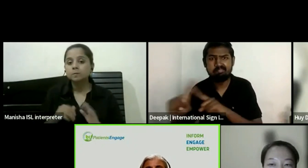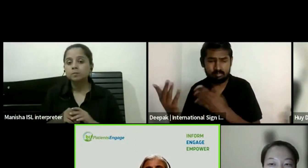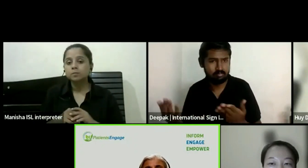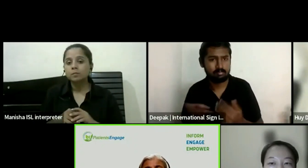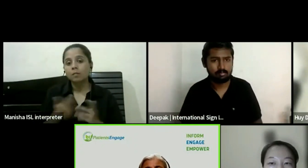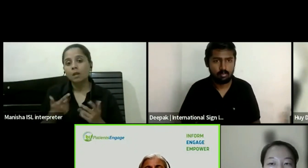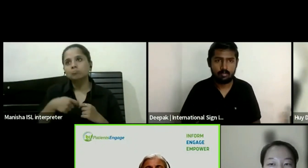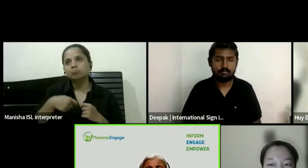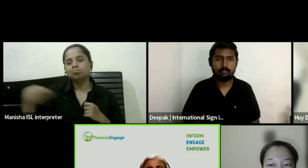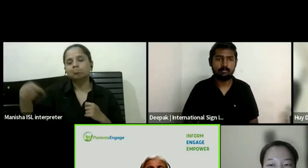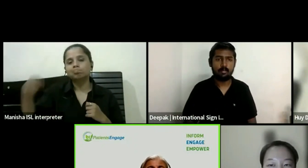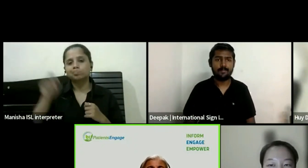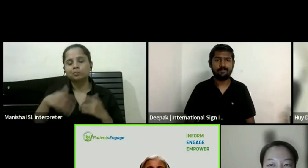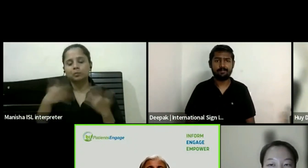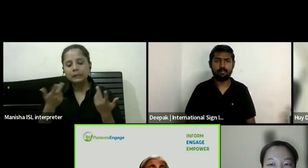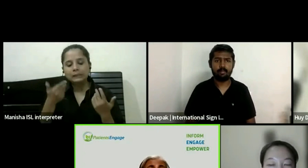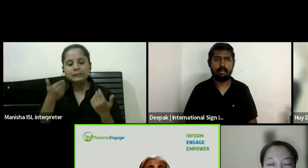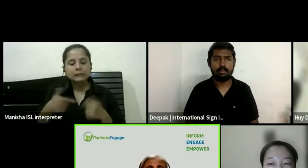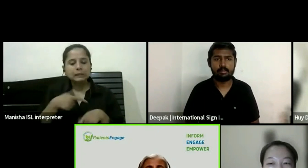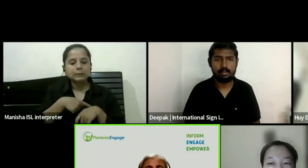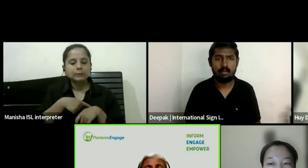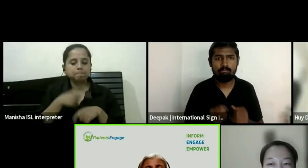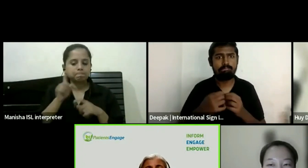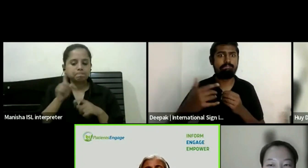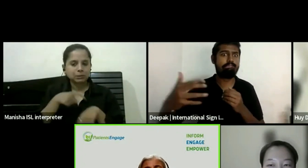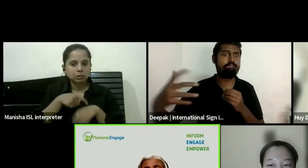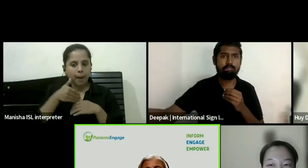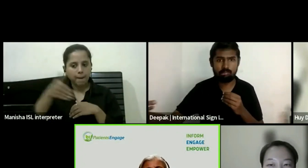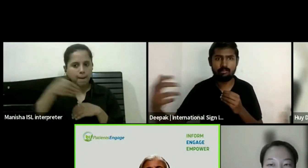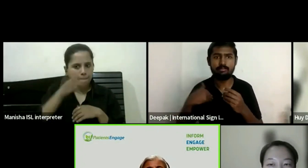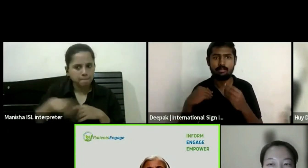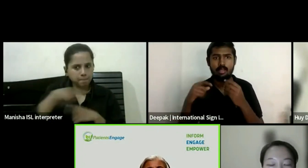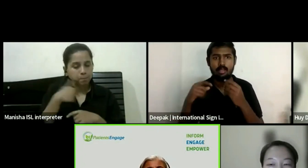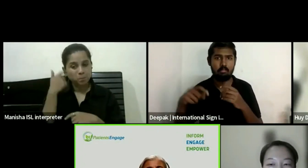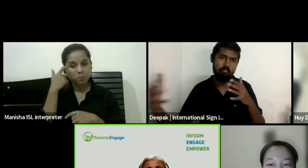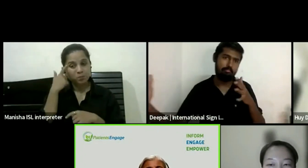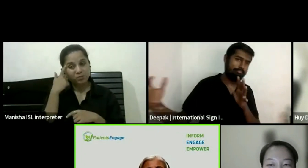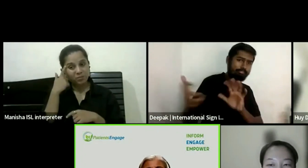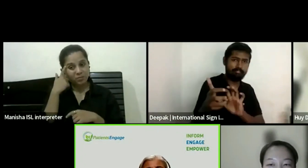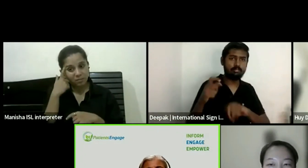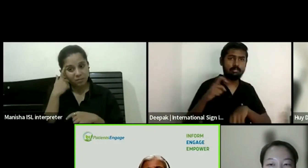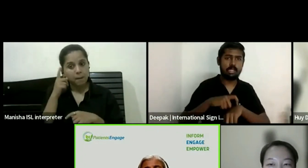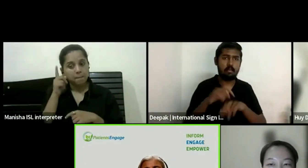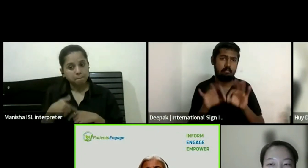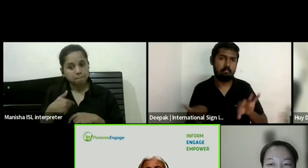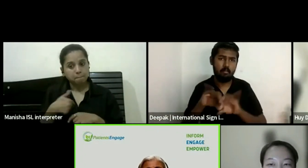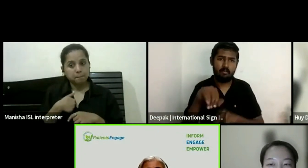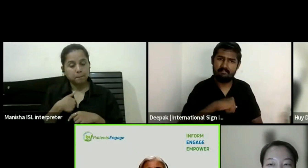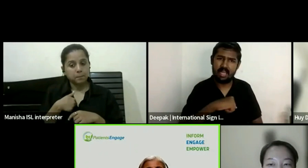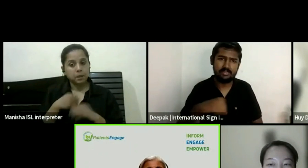And in the meantime, we should, either which way, I think we should leverage the inputs of people